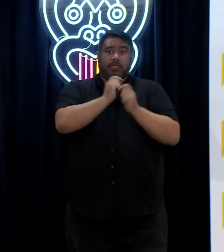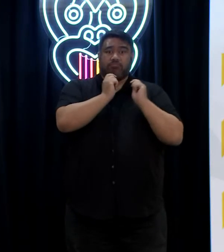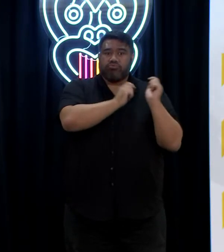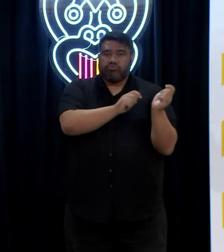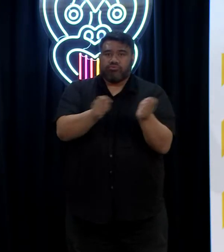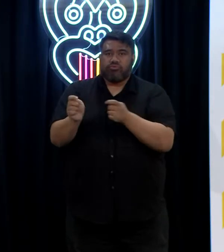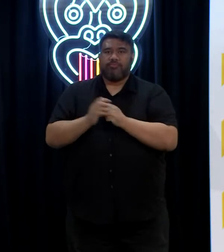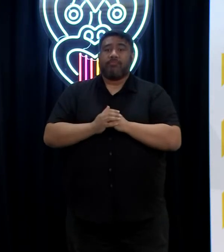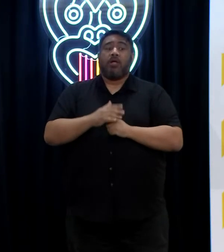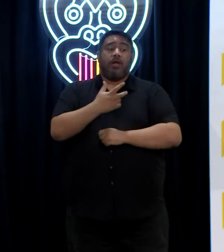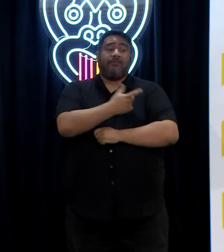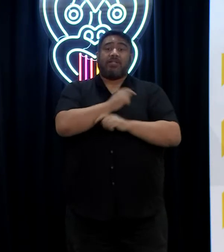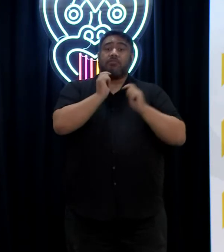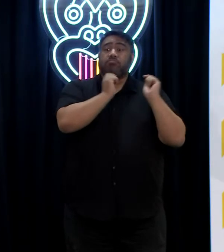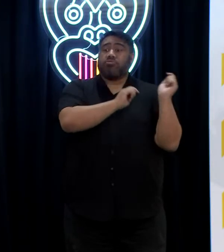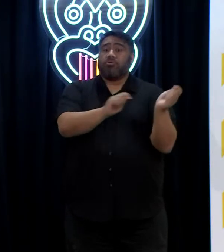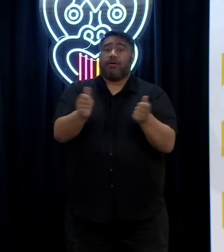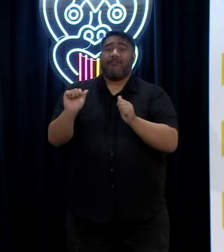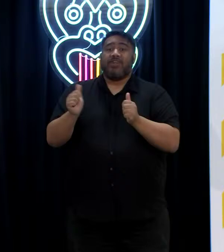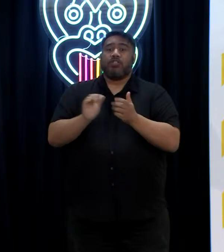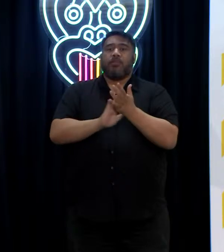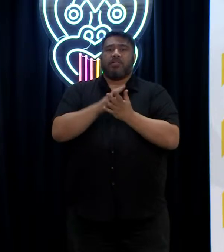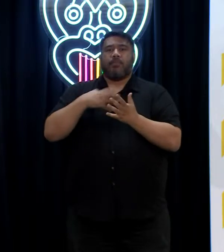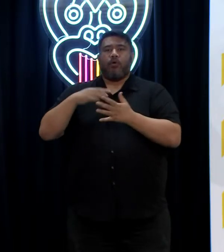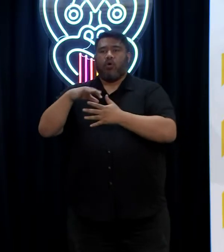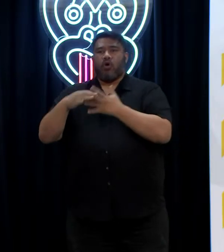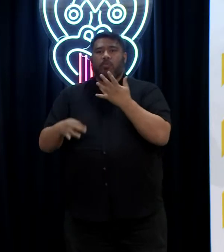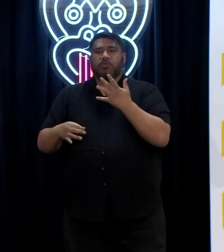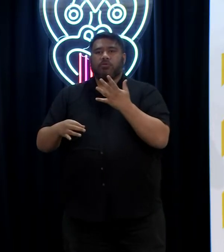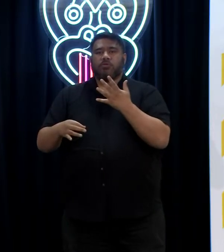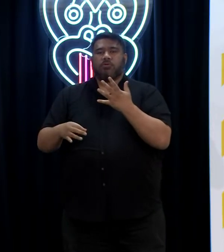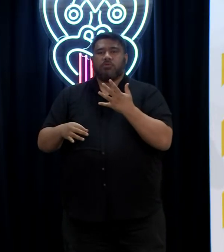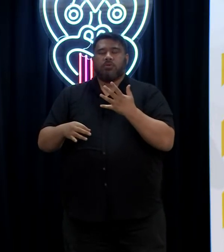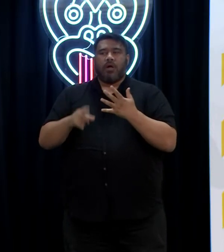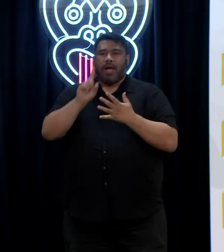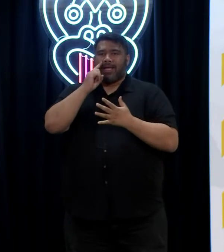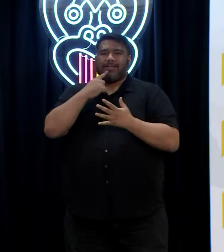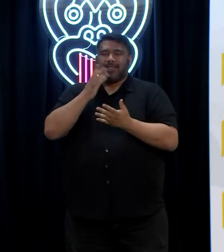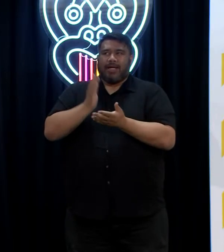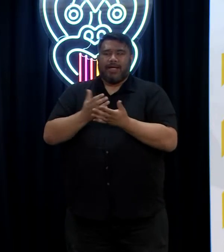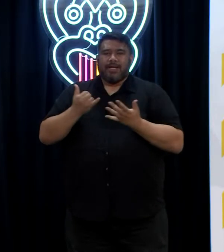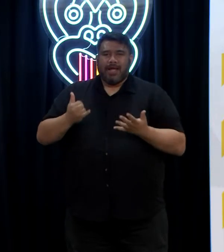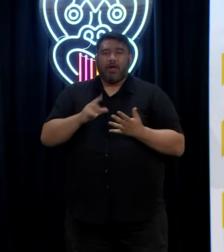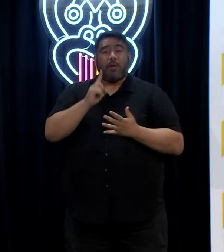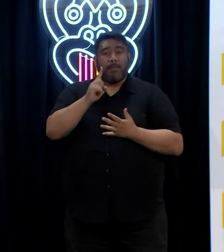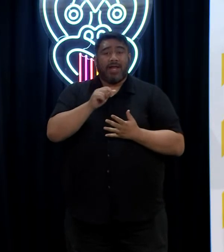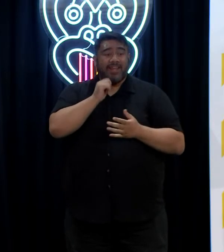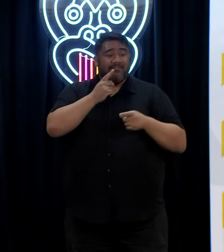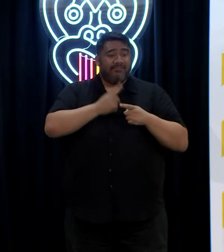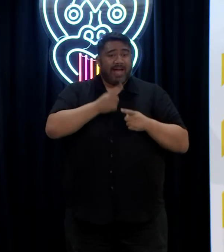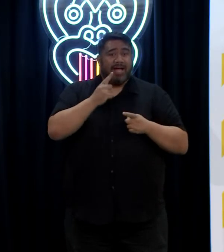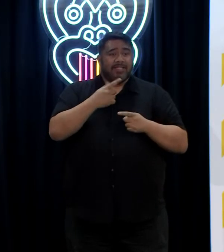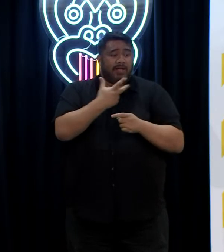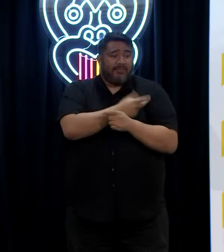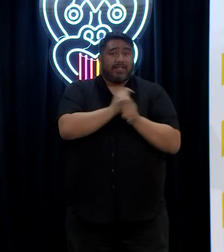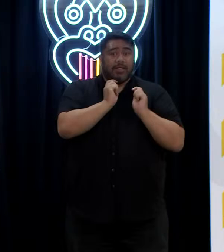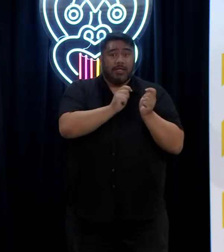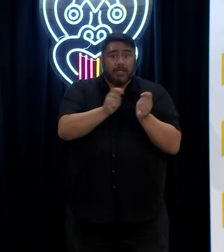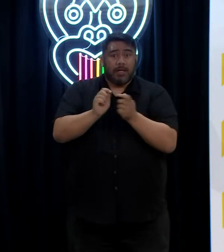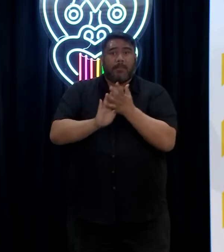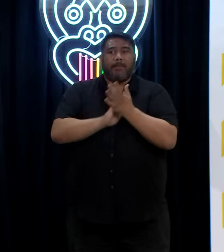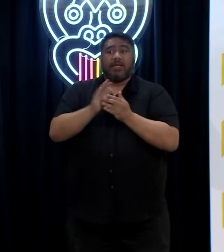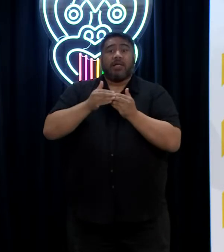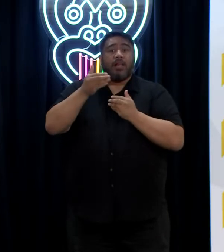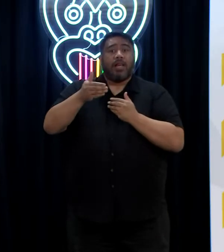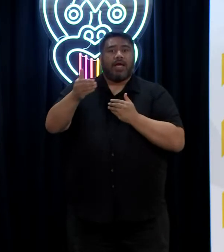up a series of options for us. I'm not going to preempt any of those today, but the more people we get vaccinated and the quicker we get them vaccinated, the more options